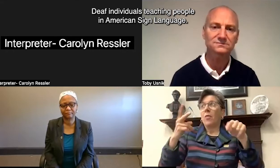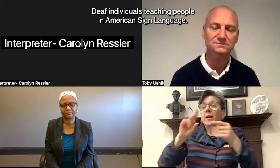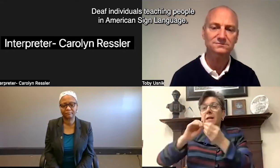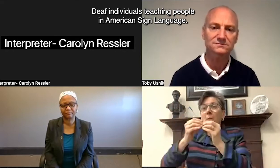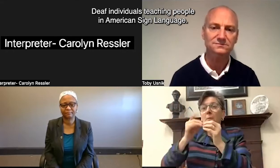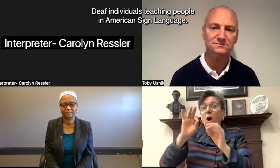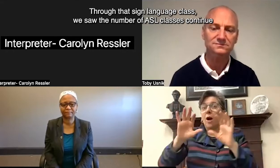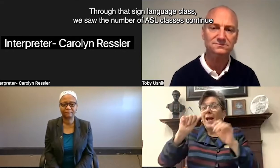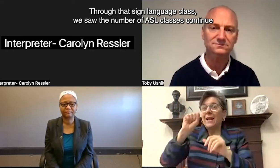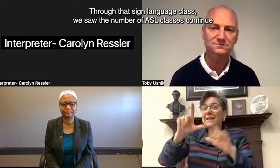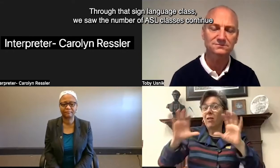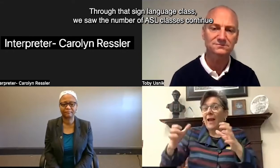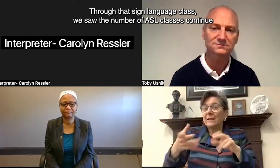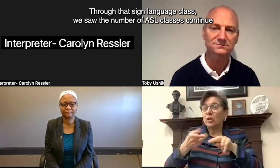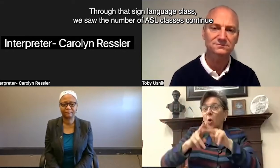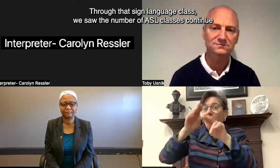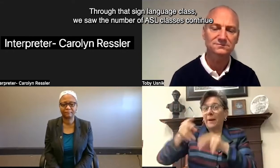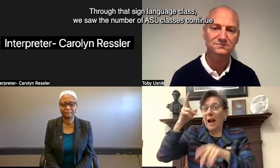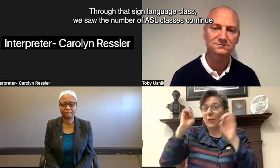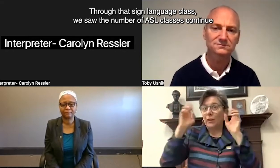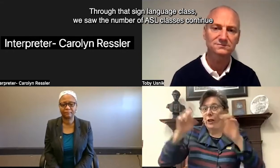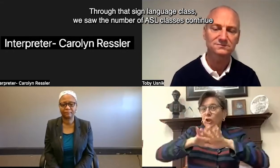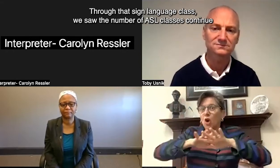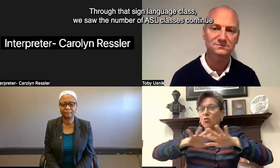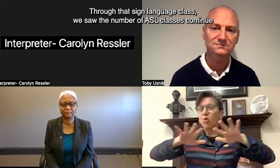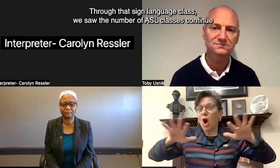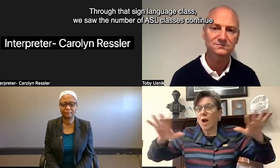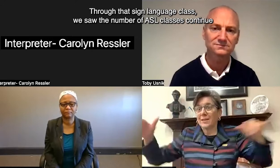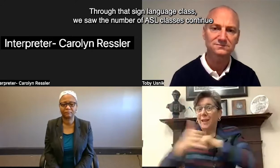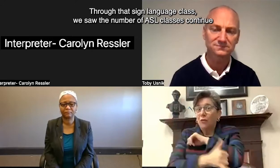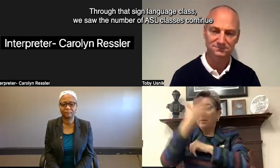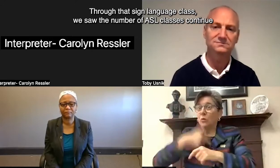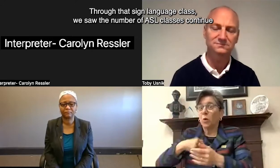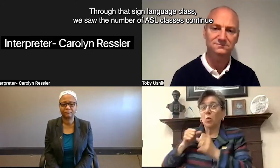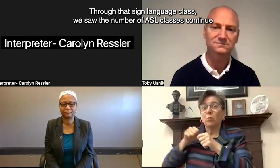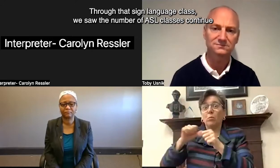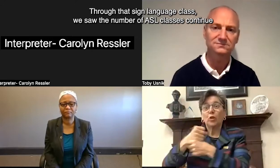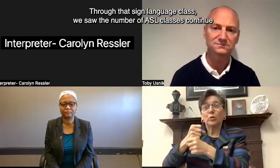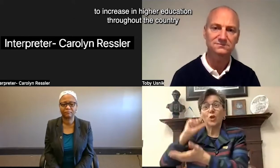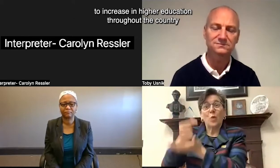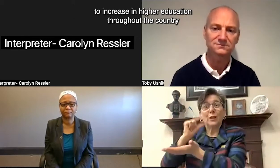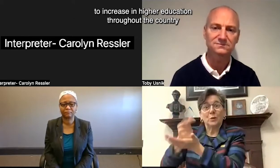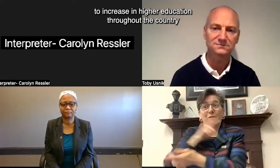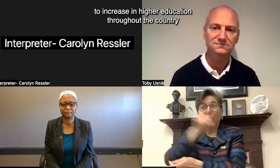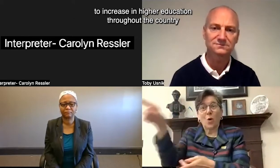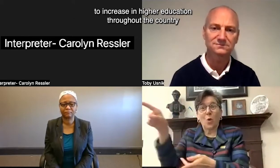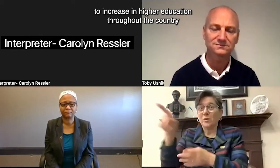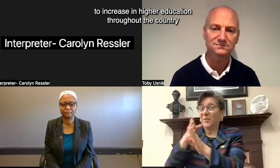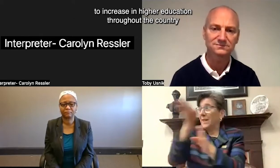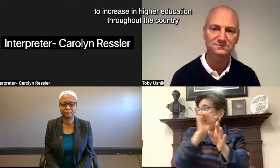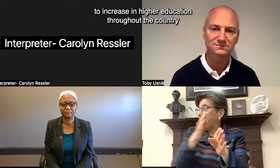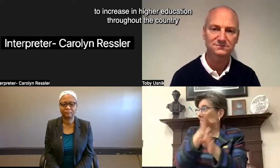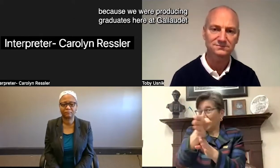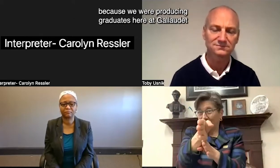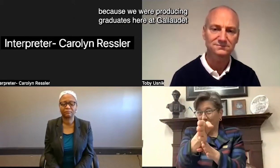Through that sign language class, we saw the number of ASL classes continue to increase in higher education throughout the country because we were producing